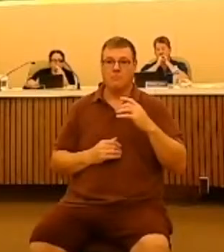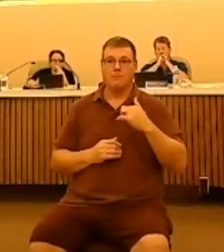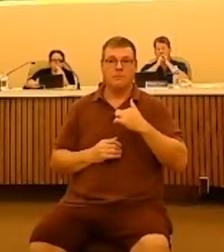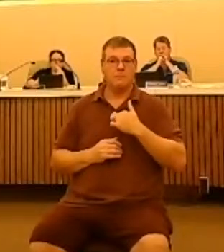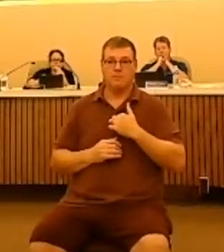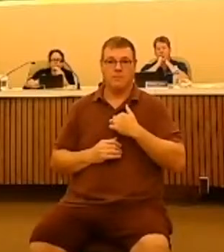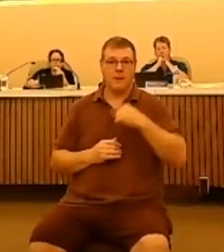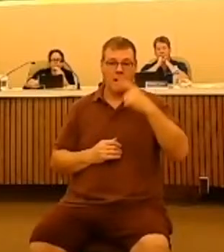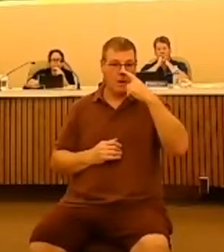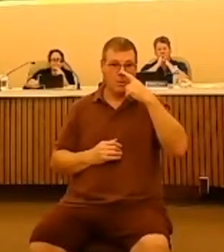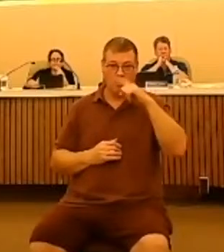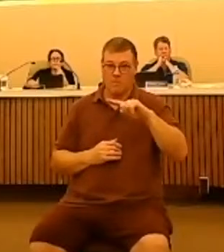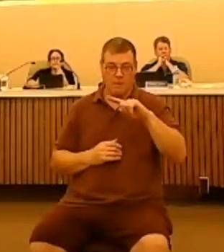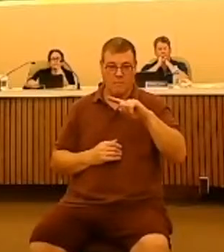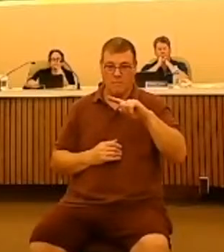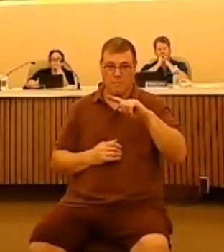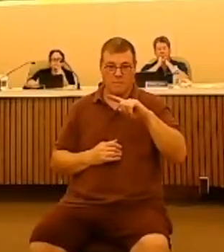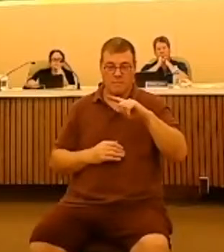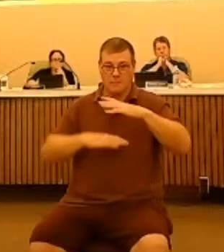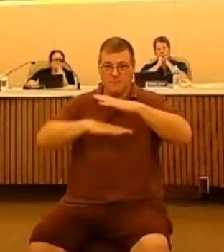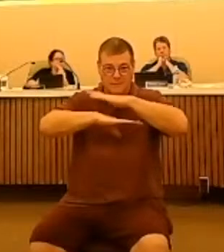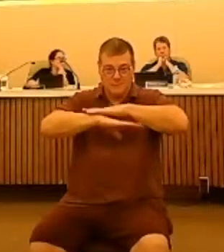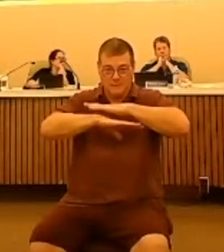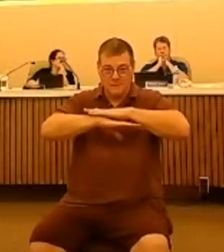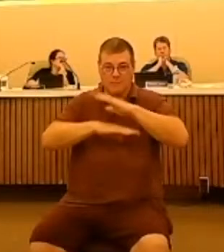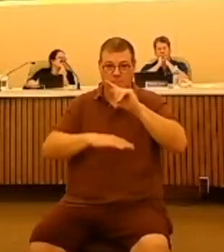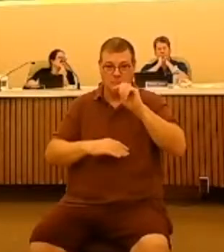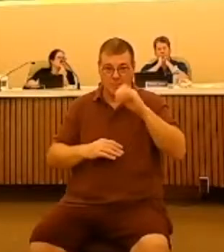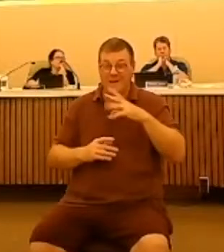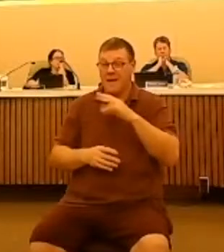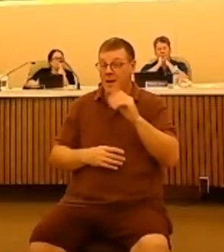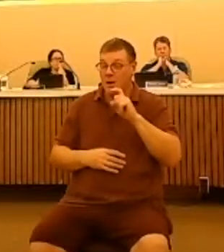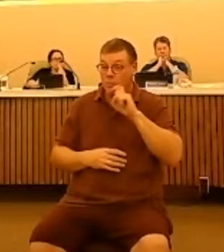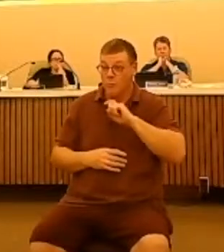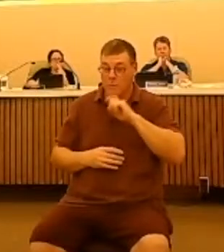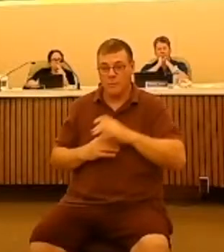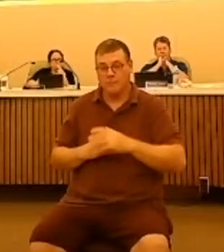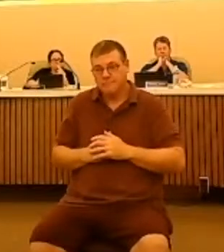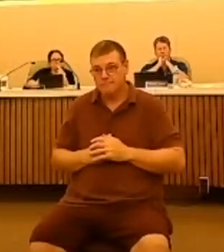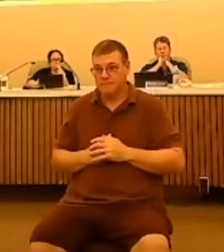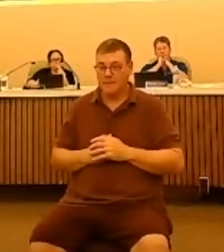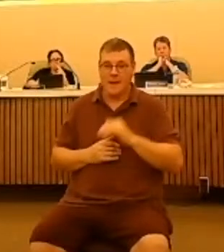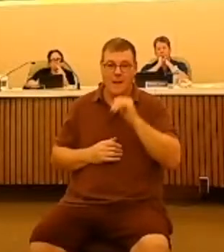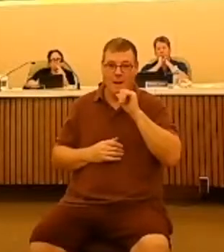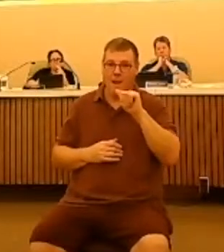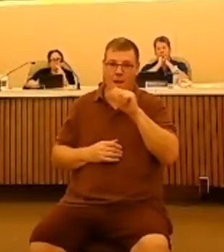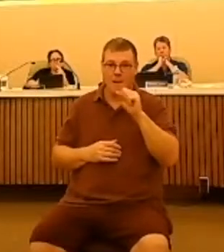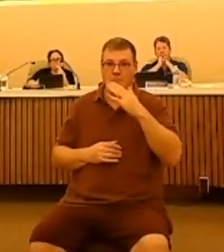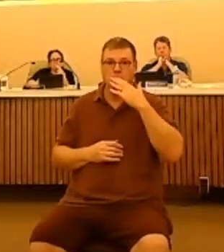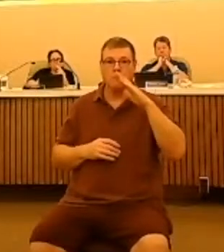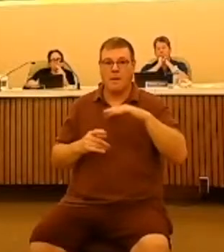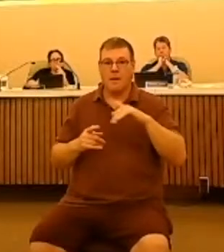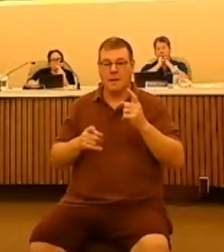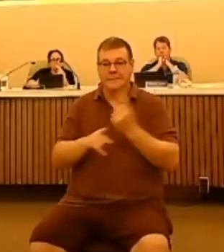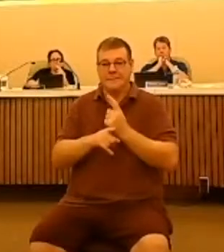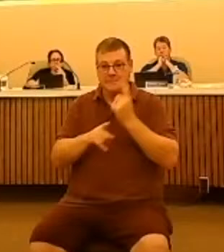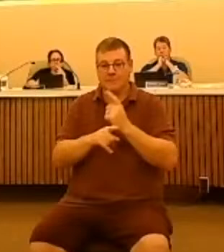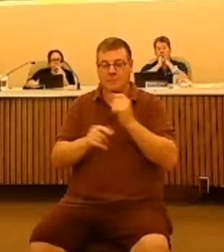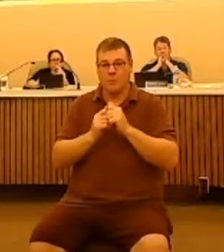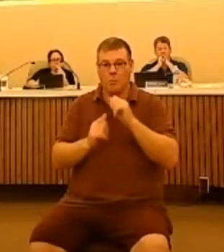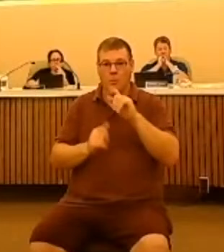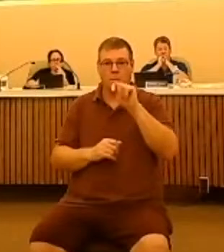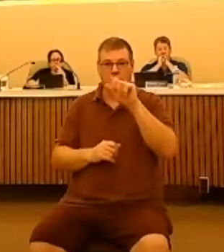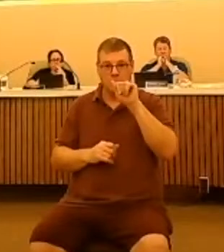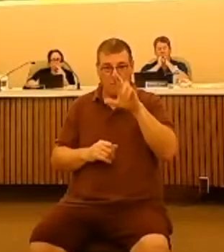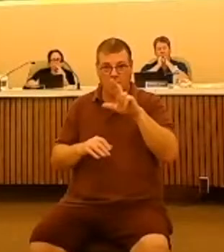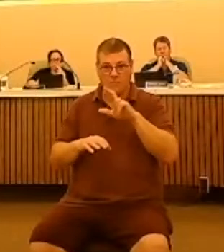I don't mind the tabletop ones. And even the rubber ones, I will say they're not as tall as the ones that typically put in with